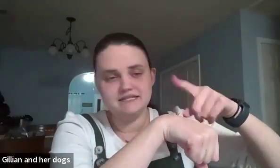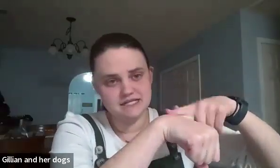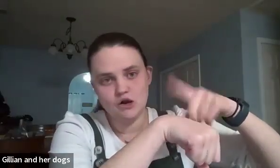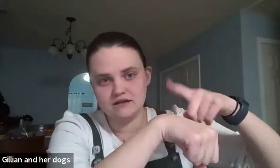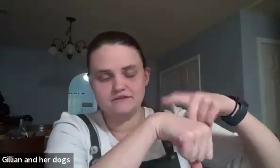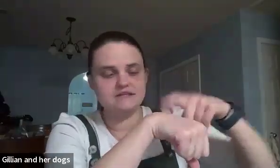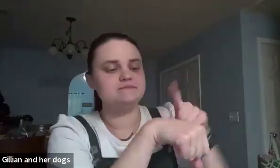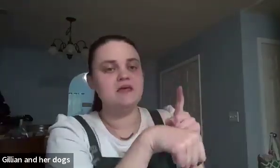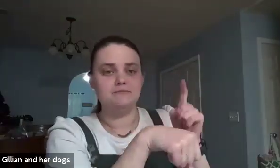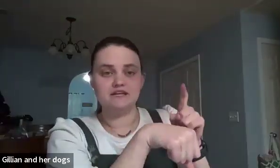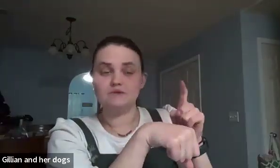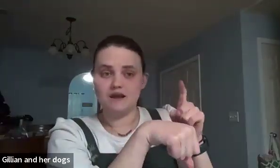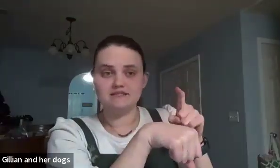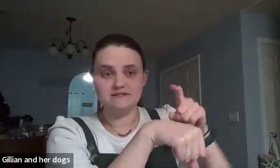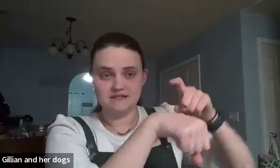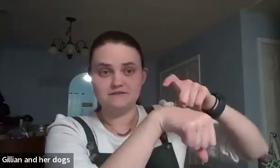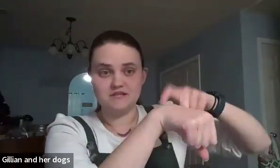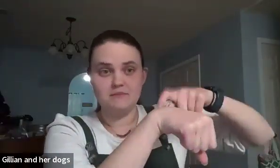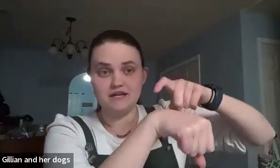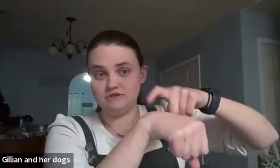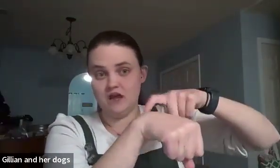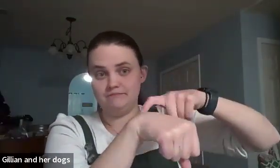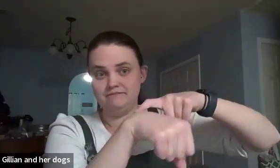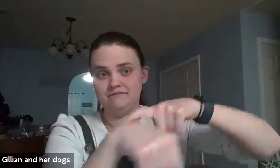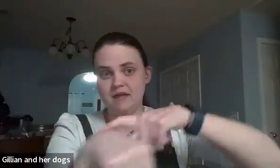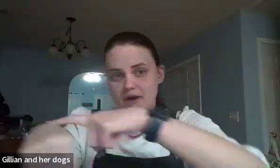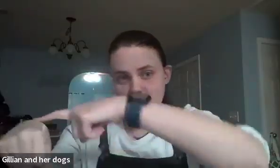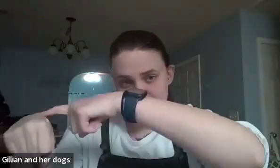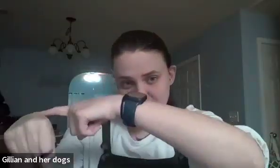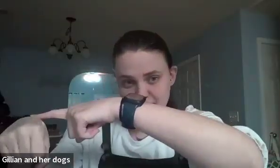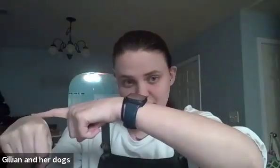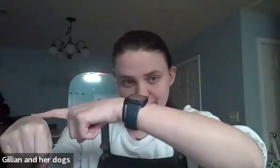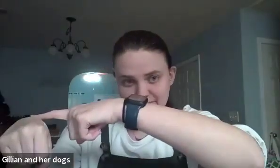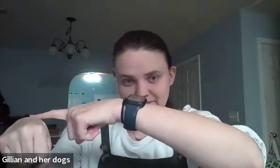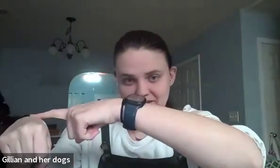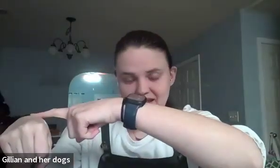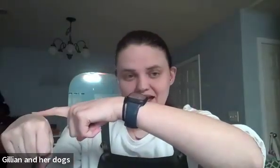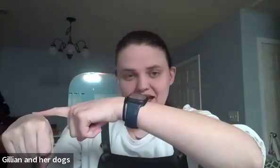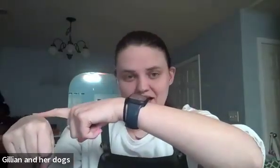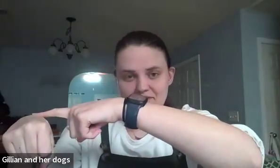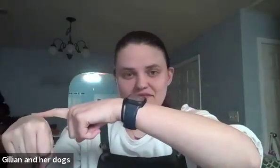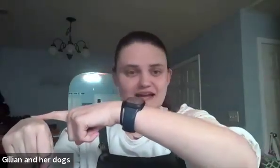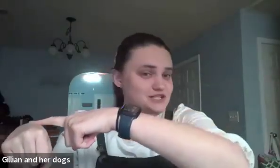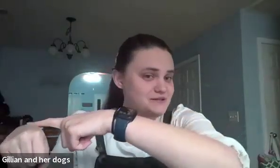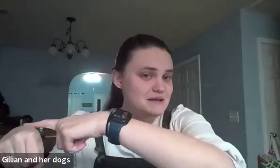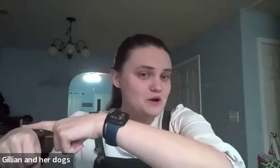did get called out for this because when I sign the sign for time, I do time. My watch is right here though. That's just because I'm